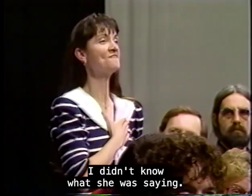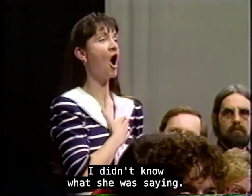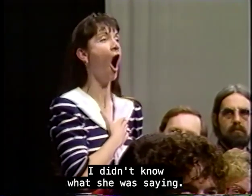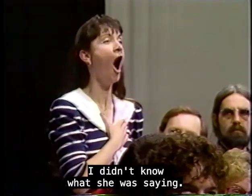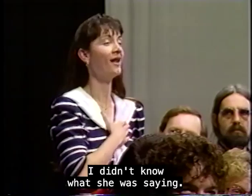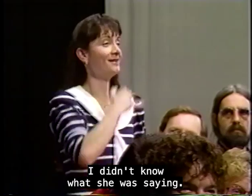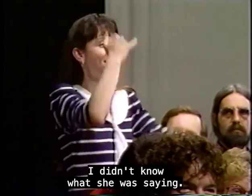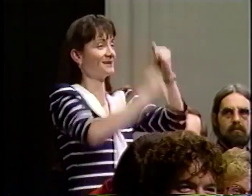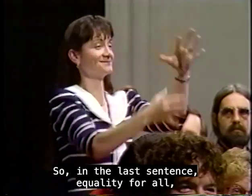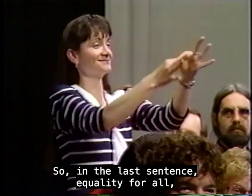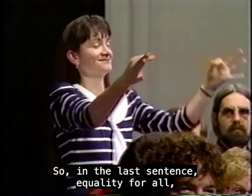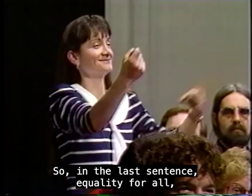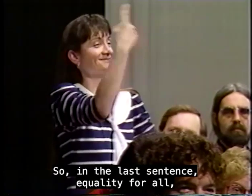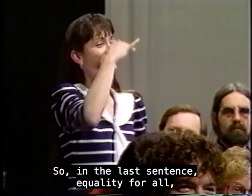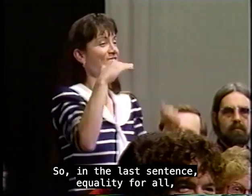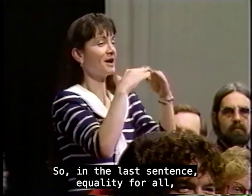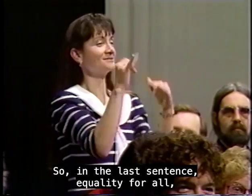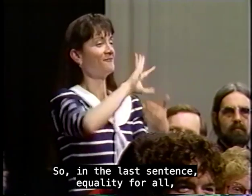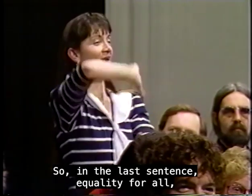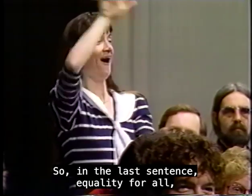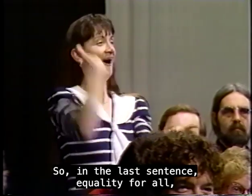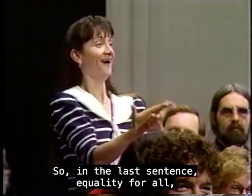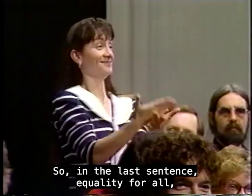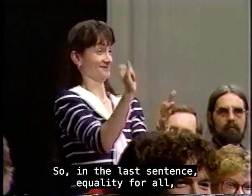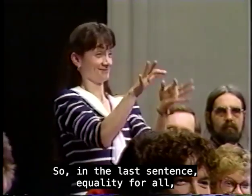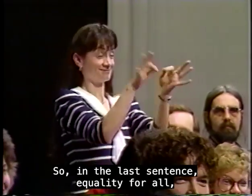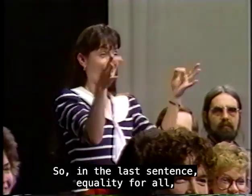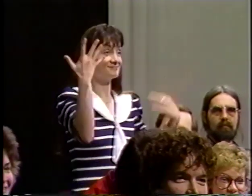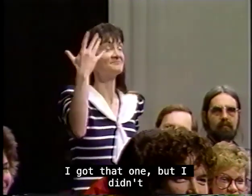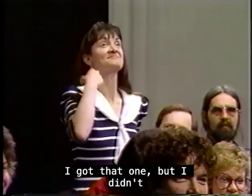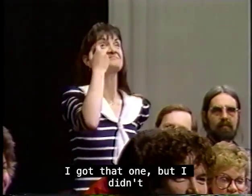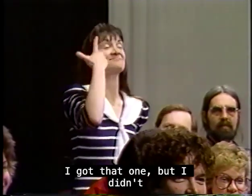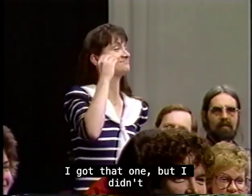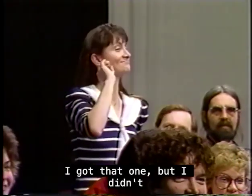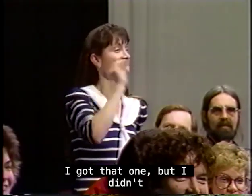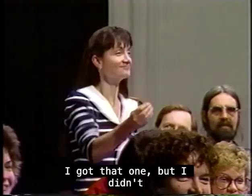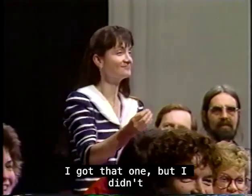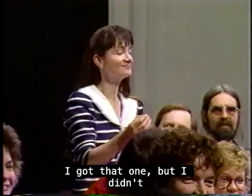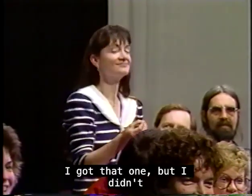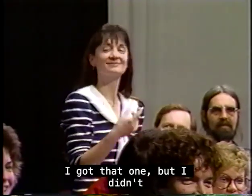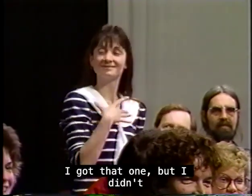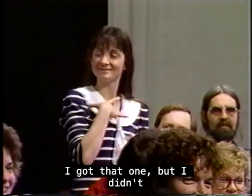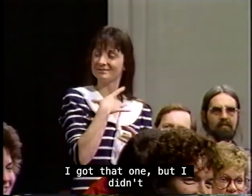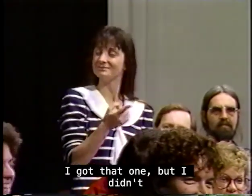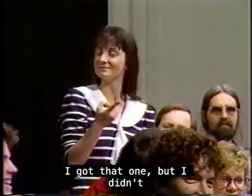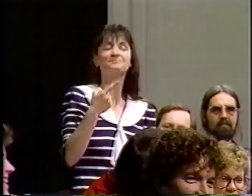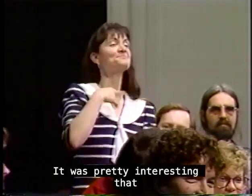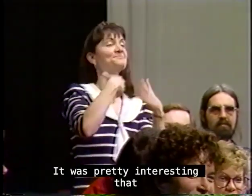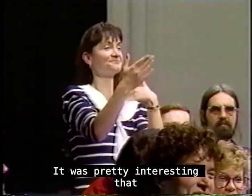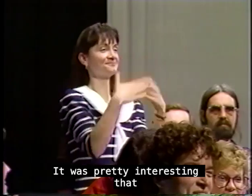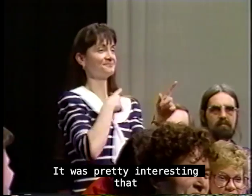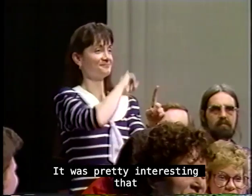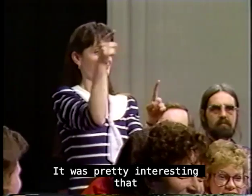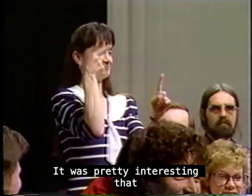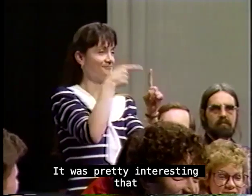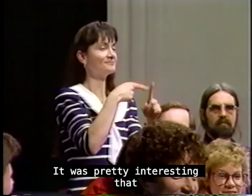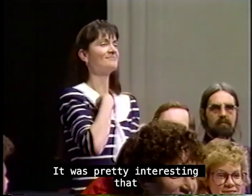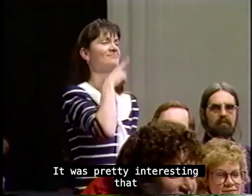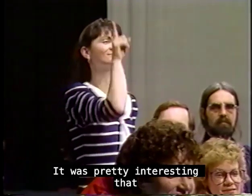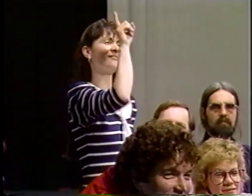saying. So in the last sentence, equality for all, I got that one, but I didn't understand the rest of it. And it was pretty interesting that was the only thing